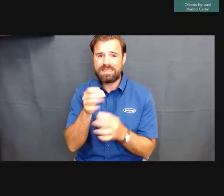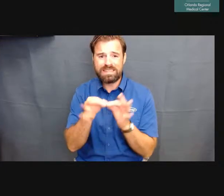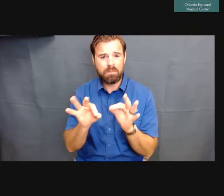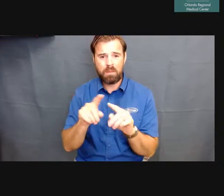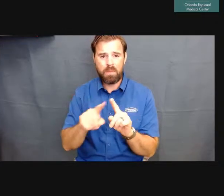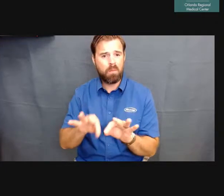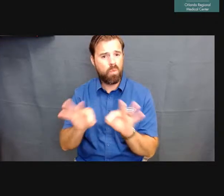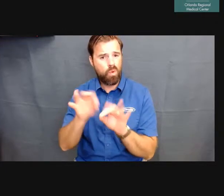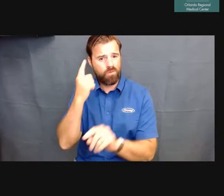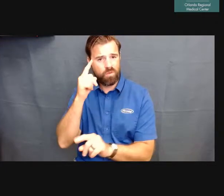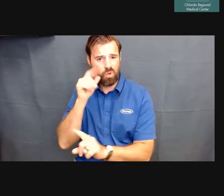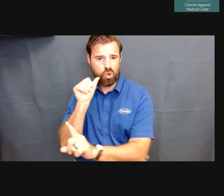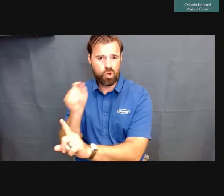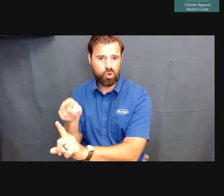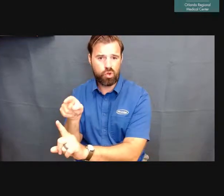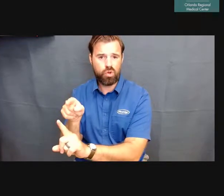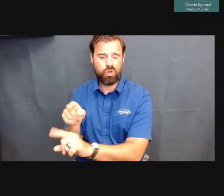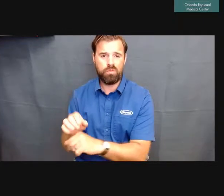for her.